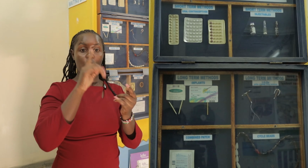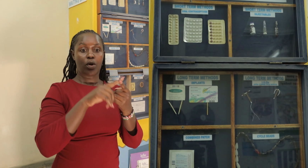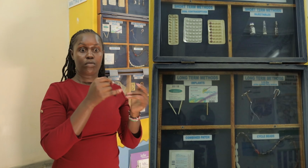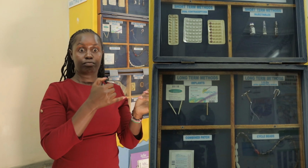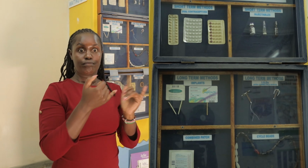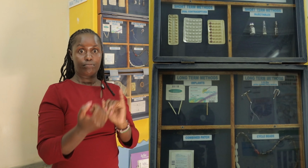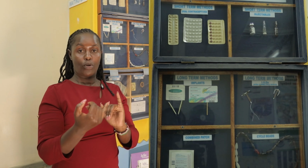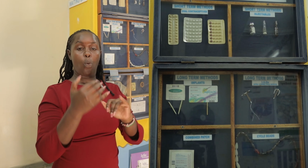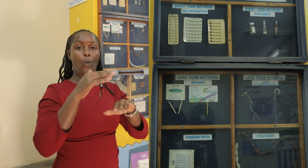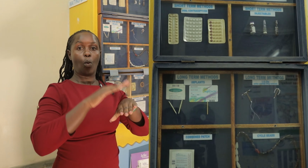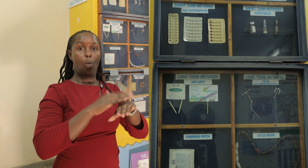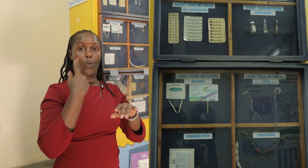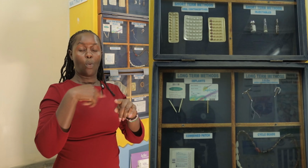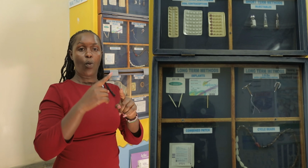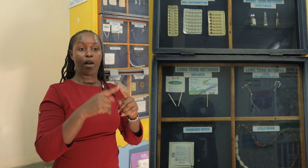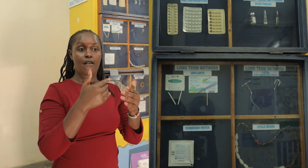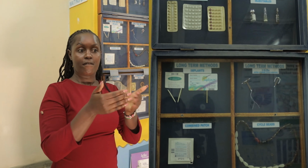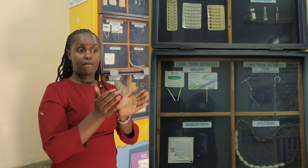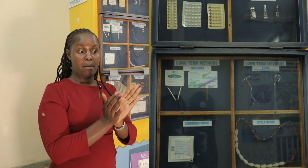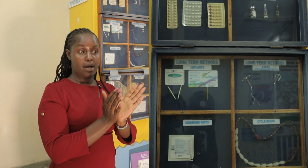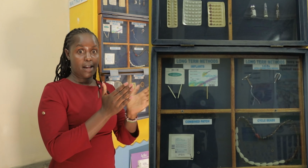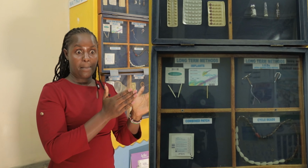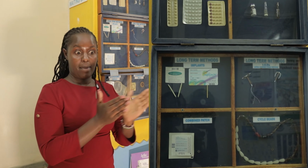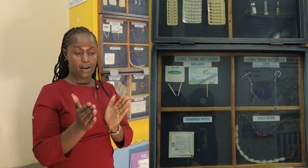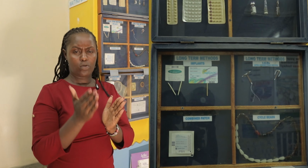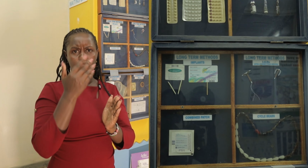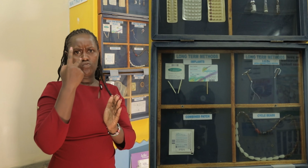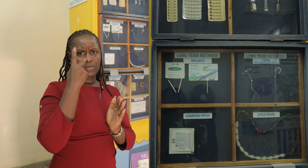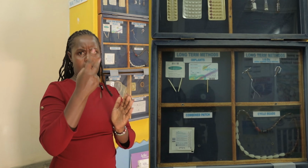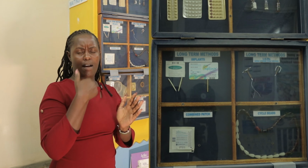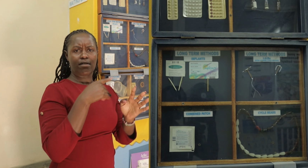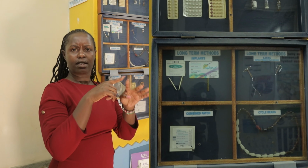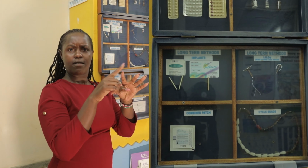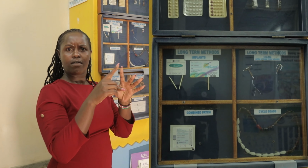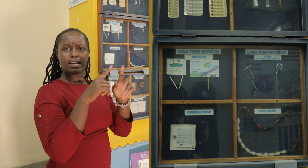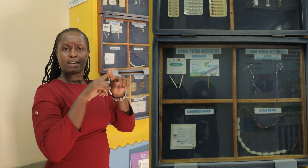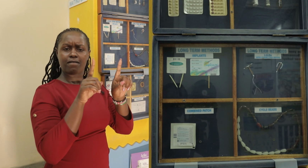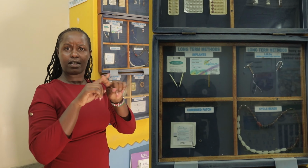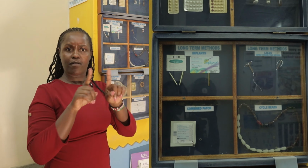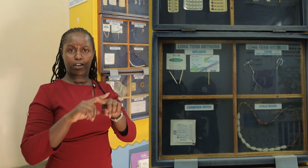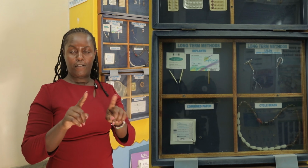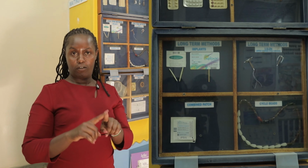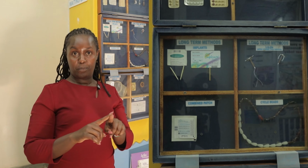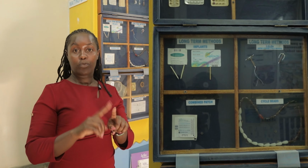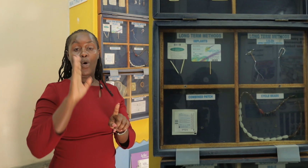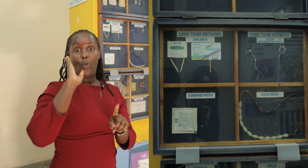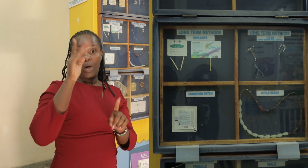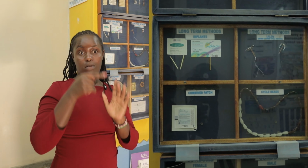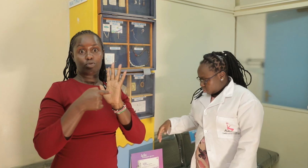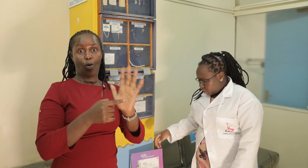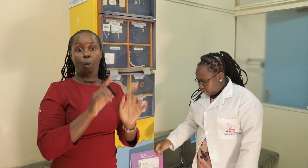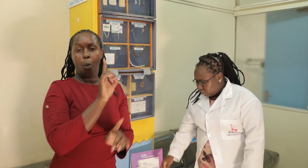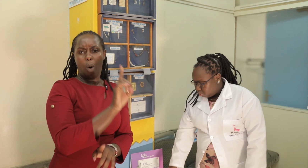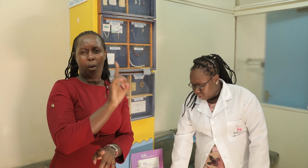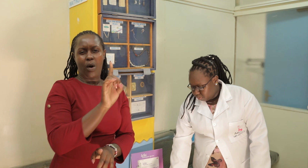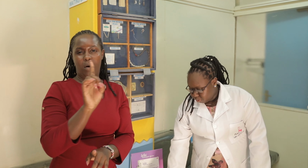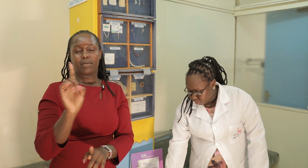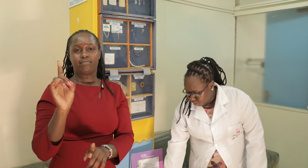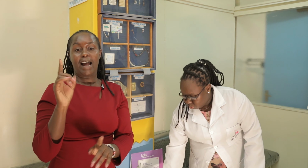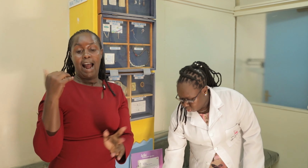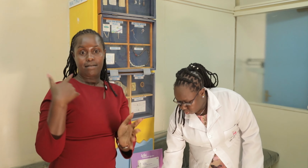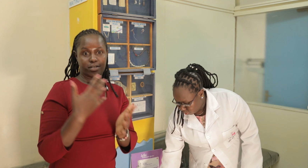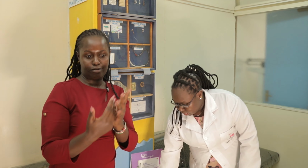have several methods of family planning, and I'll show you one by one as we go on. So the first one